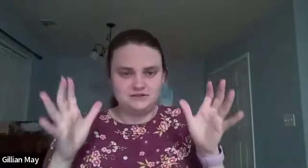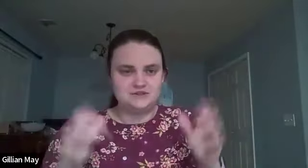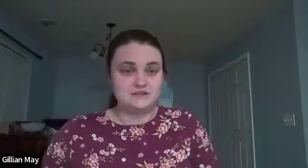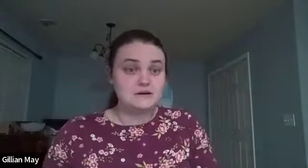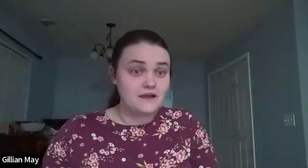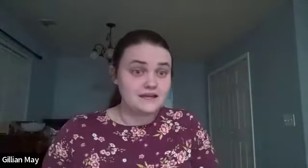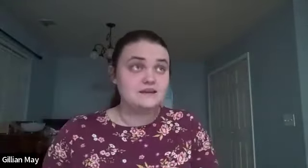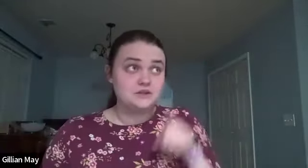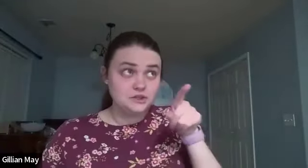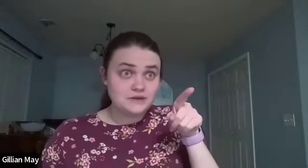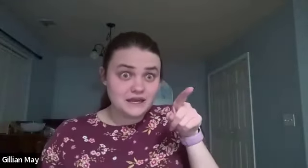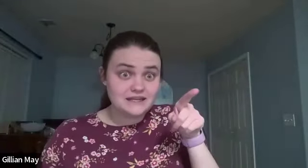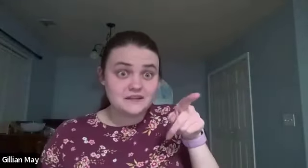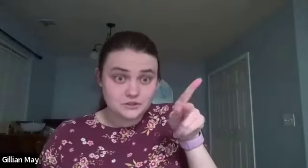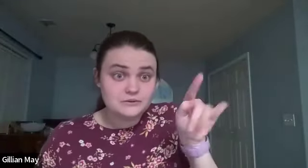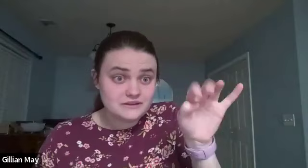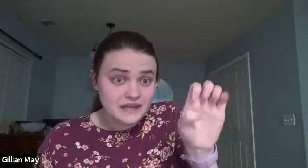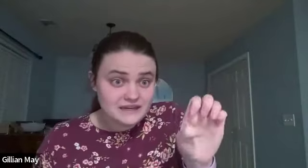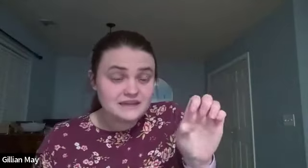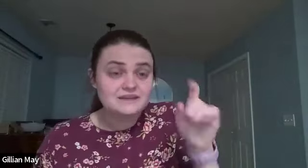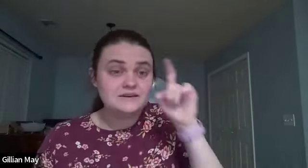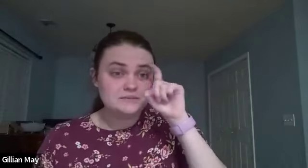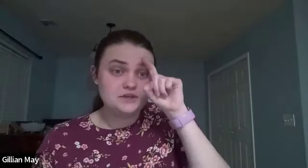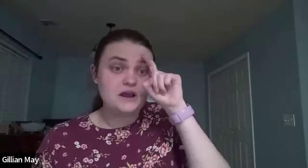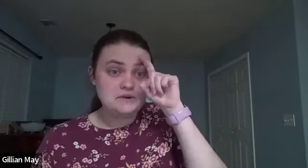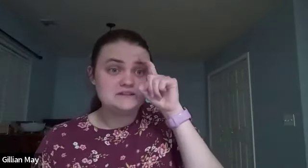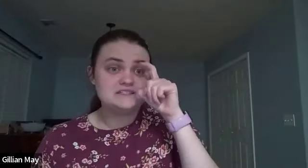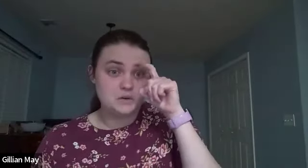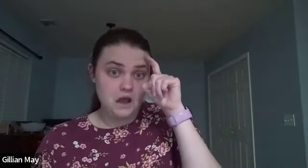to is going like, you Katie, like you Katie, but your eyebrows go up.